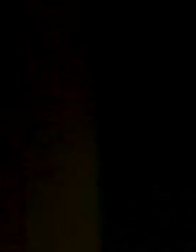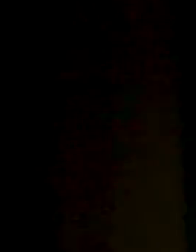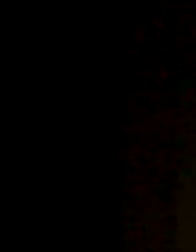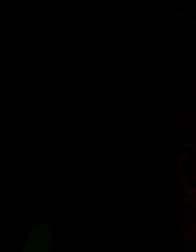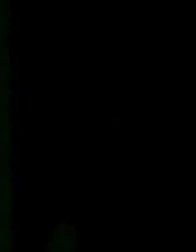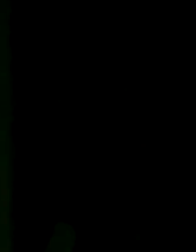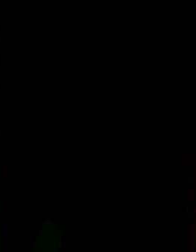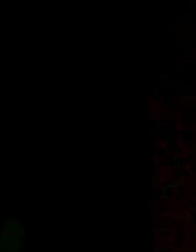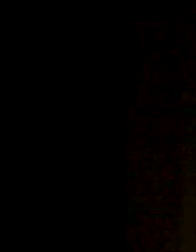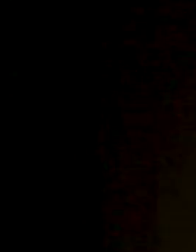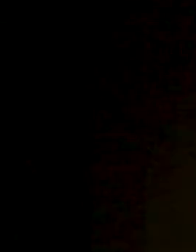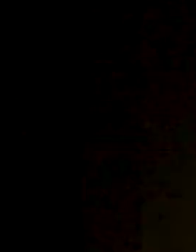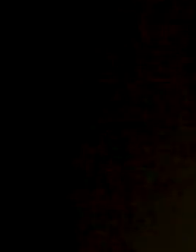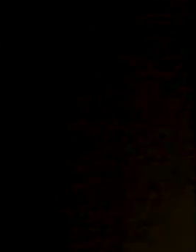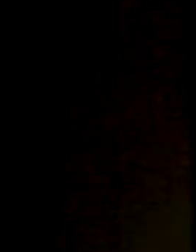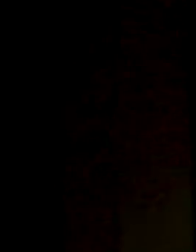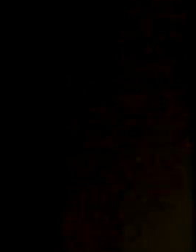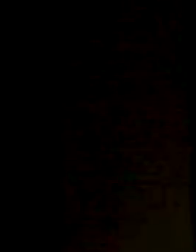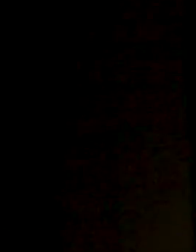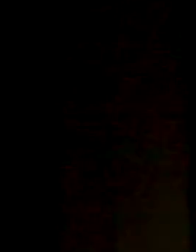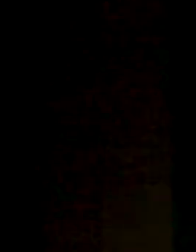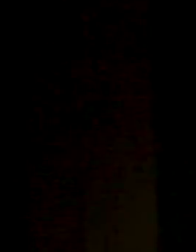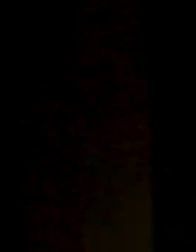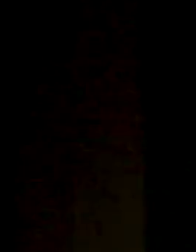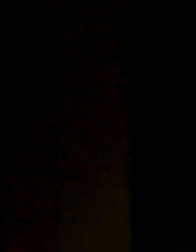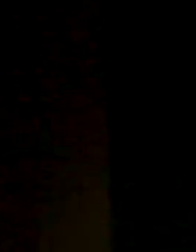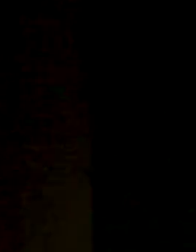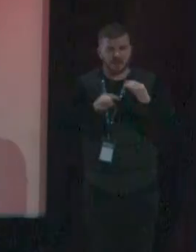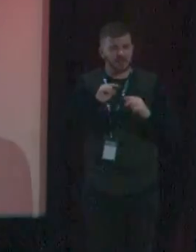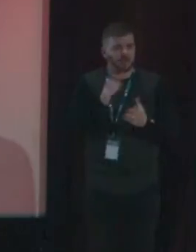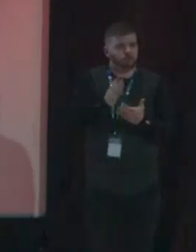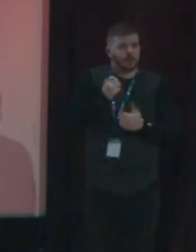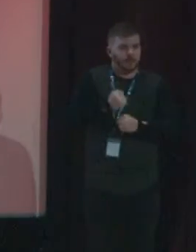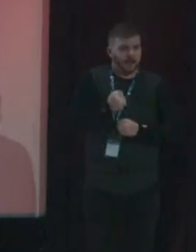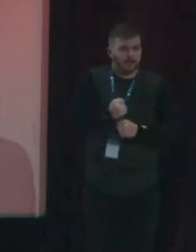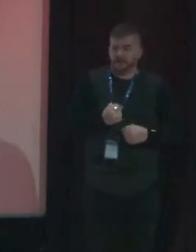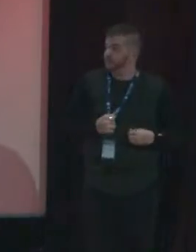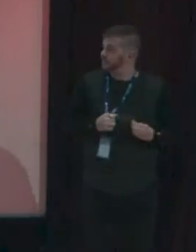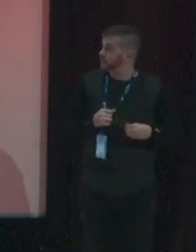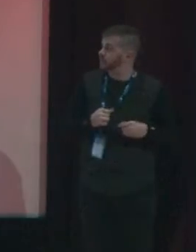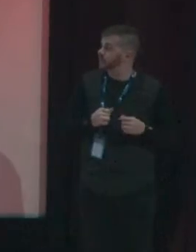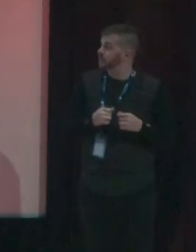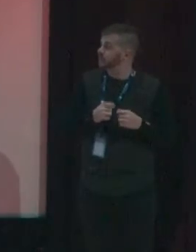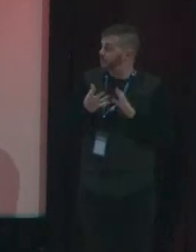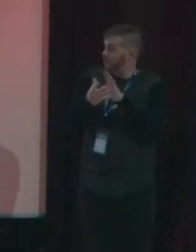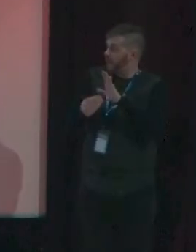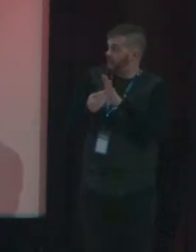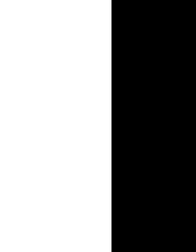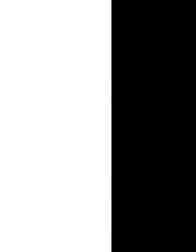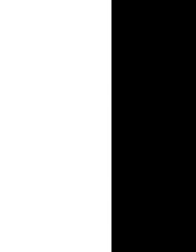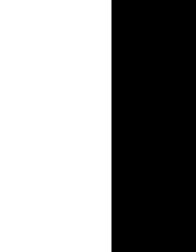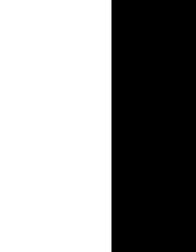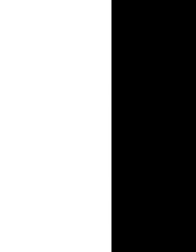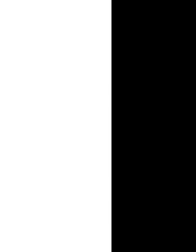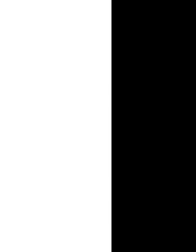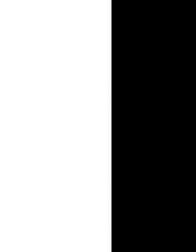fictional world, and it's the crunchy game systems underneath. They're the real game, right? So as an example to illustrate this idea,